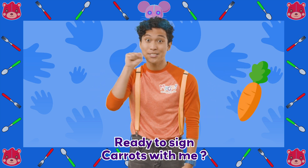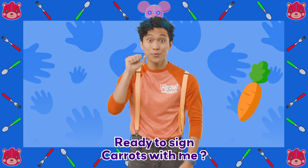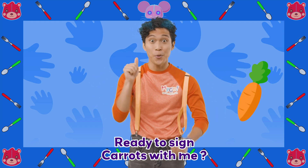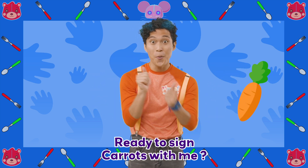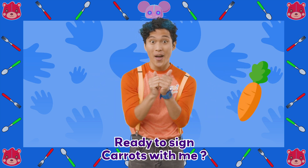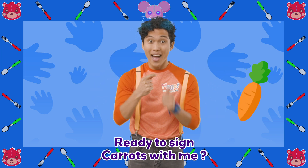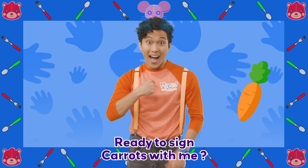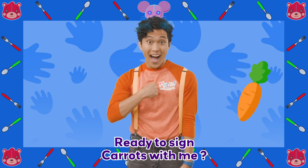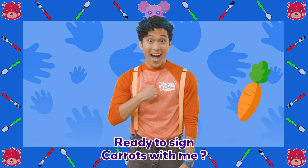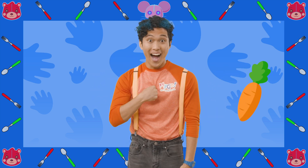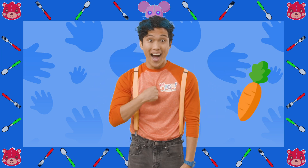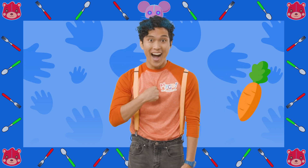me?